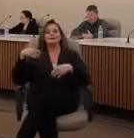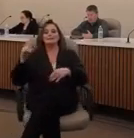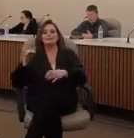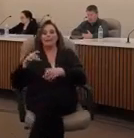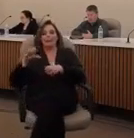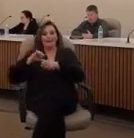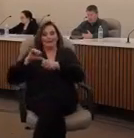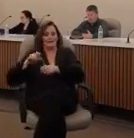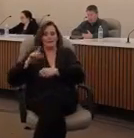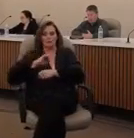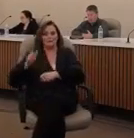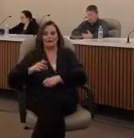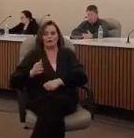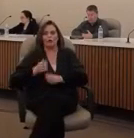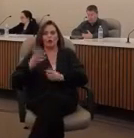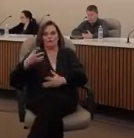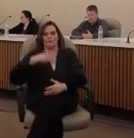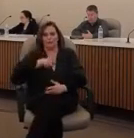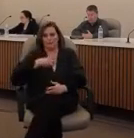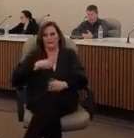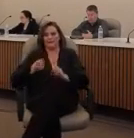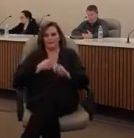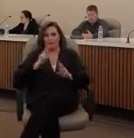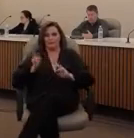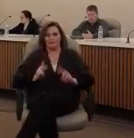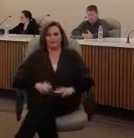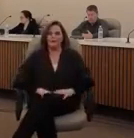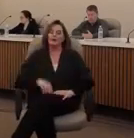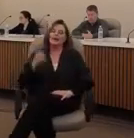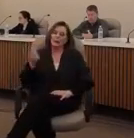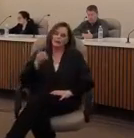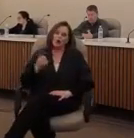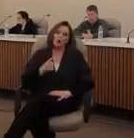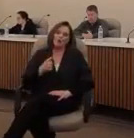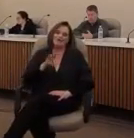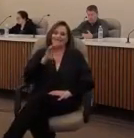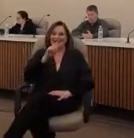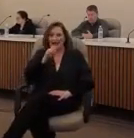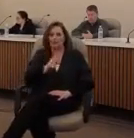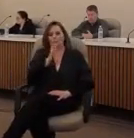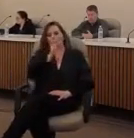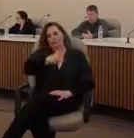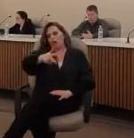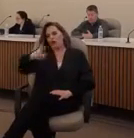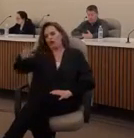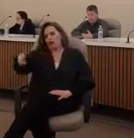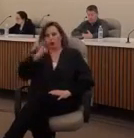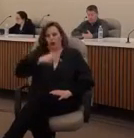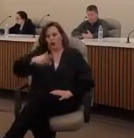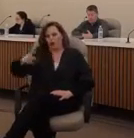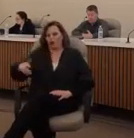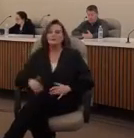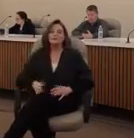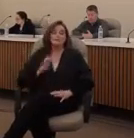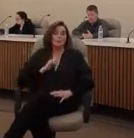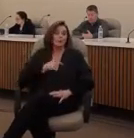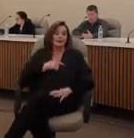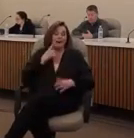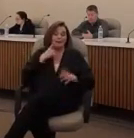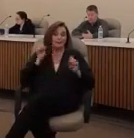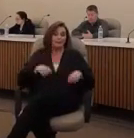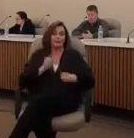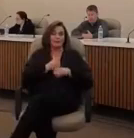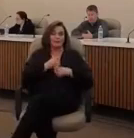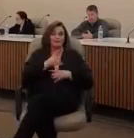complaint. It was always the cars parked in the parking lot. Since we have the ability through the planning board to make sure the